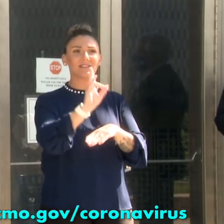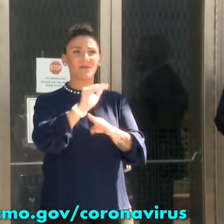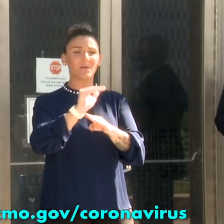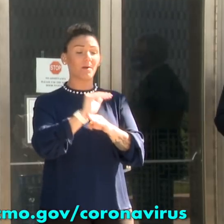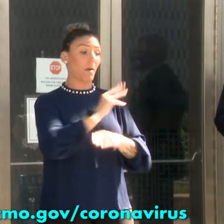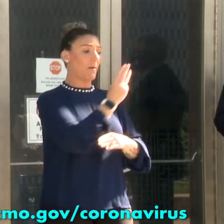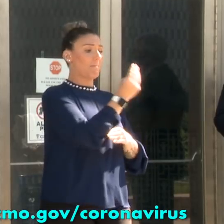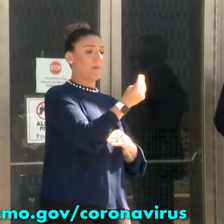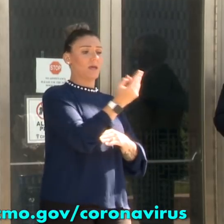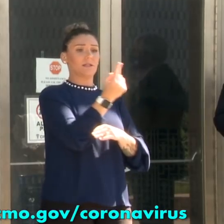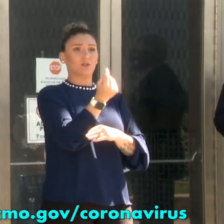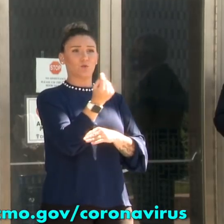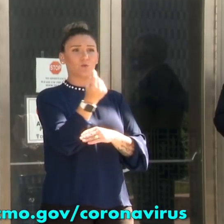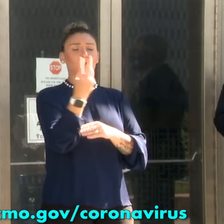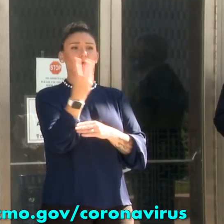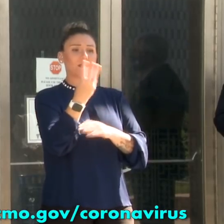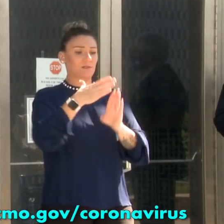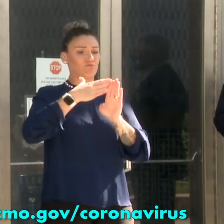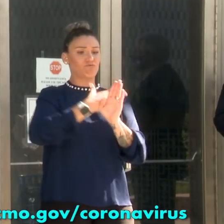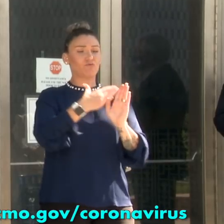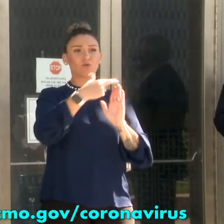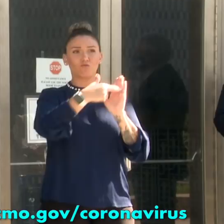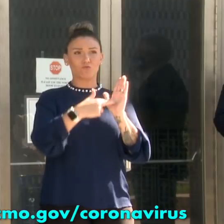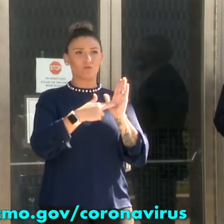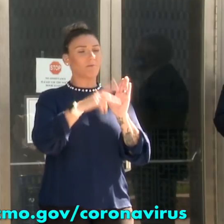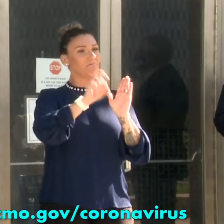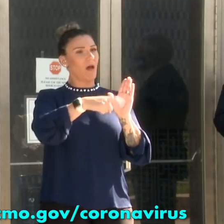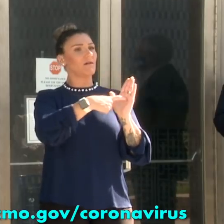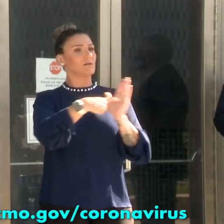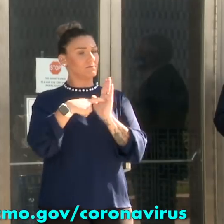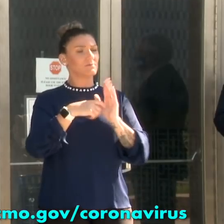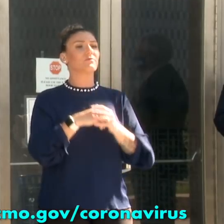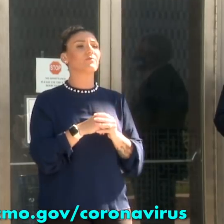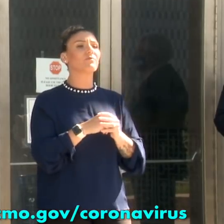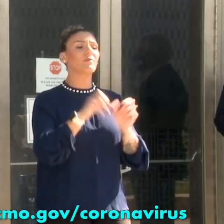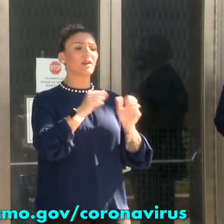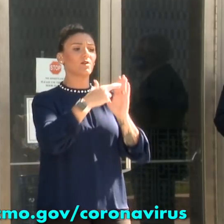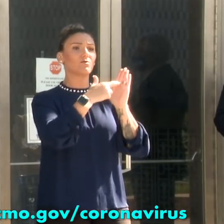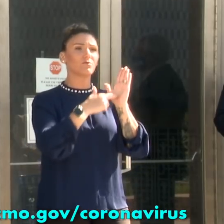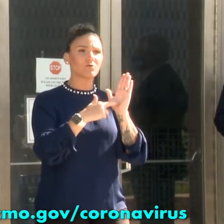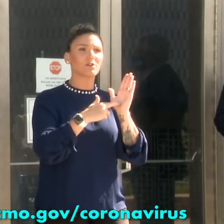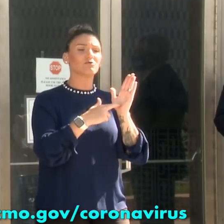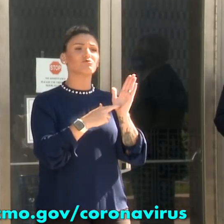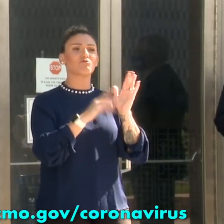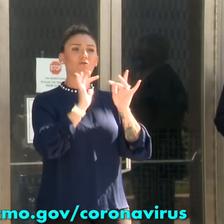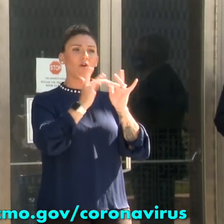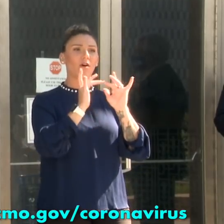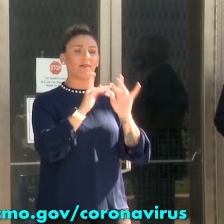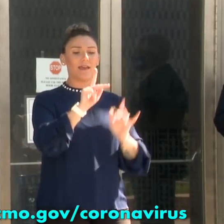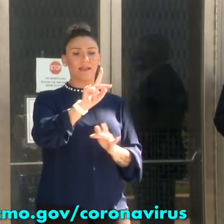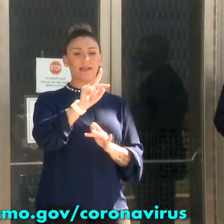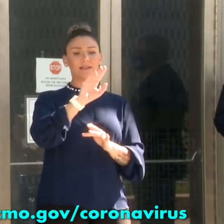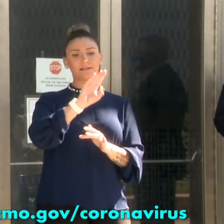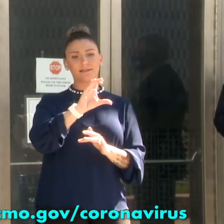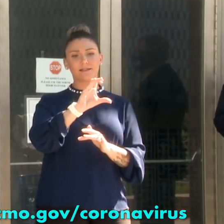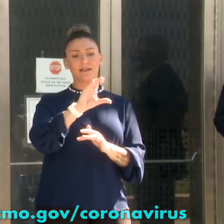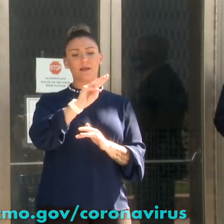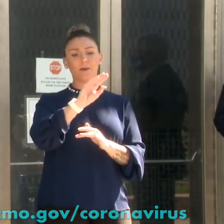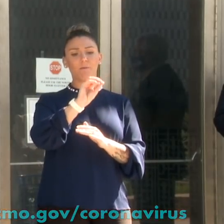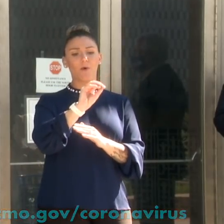and Wednesday. Pre-registration, however, is required. You can register online, kcmo.gov, or by